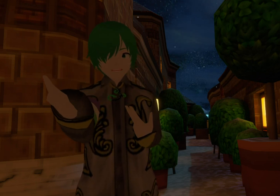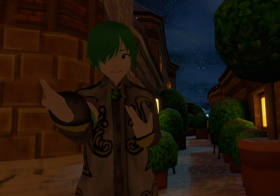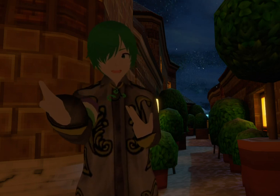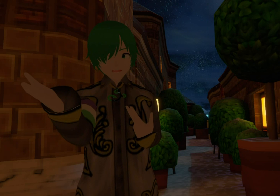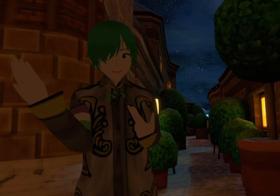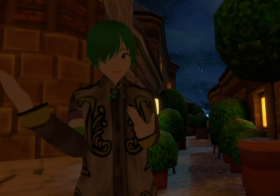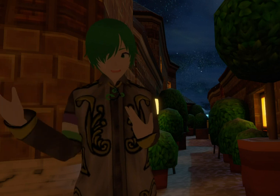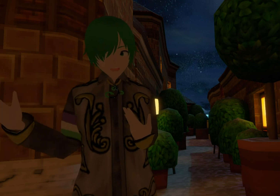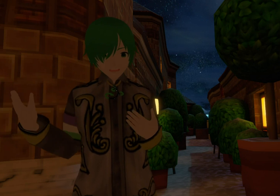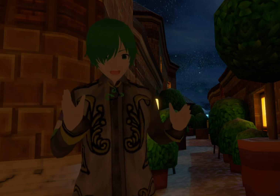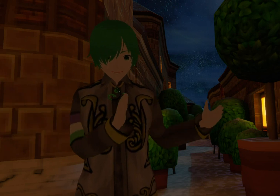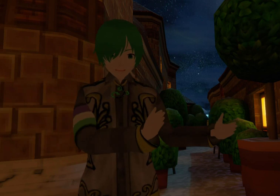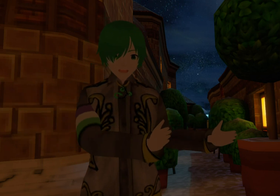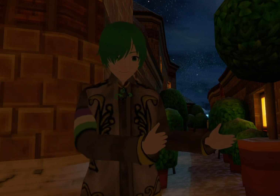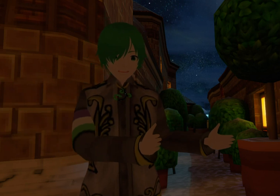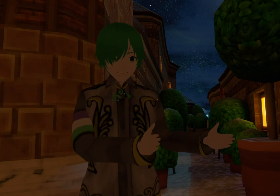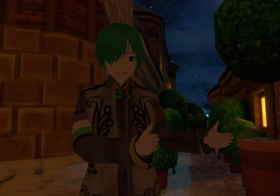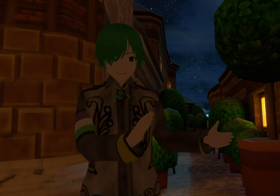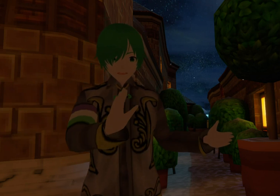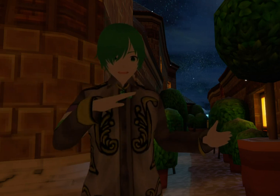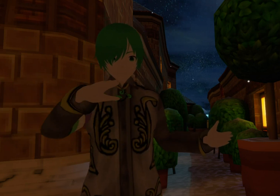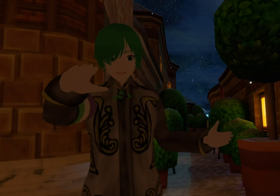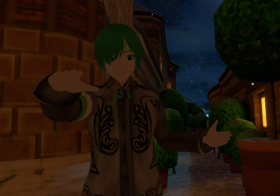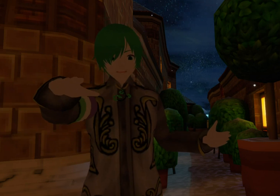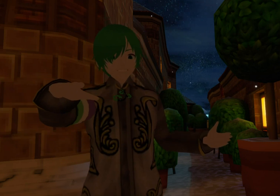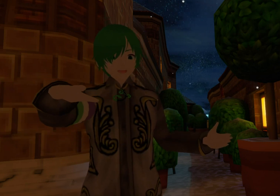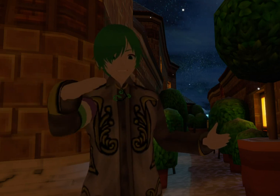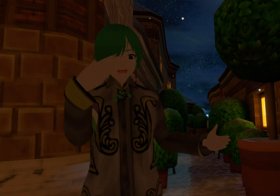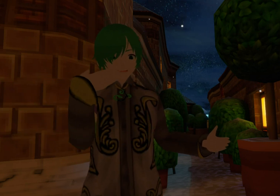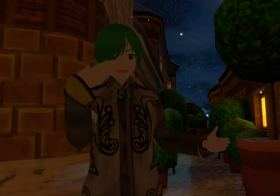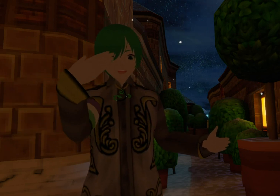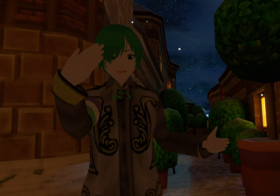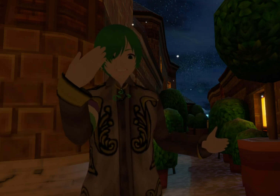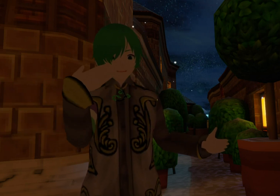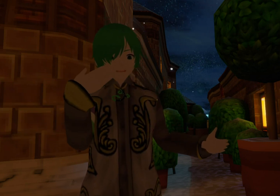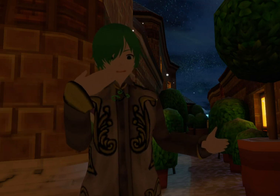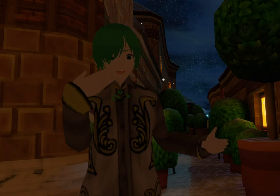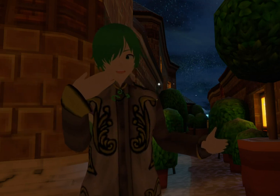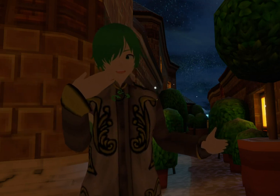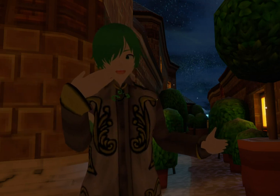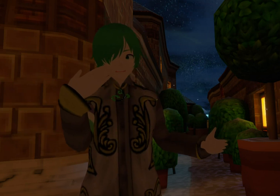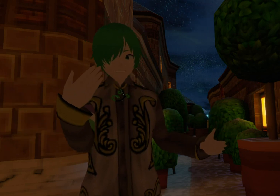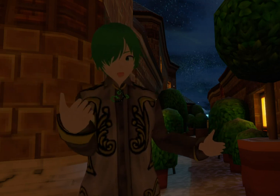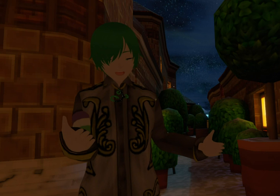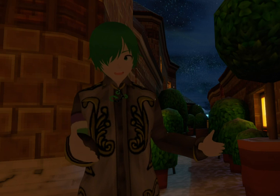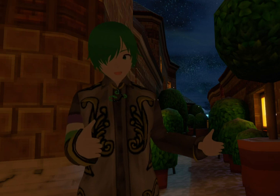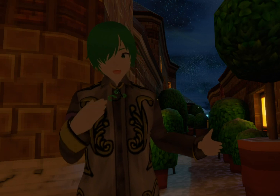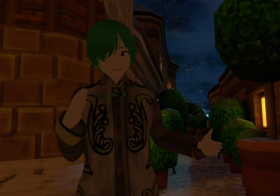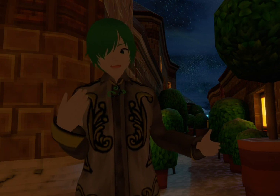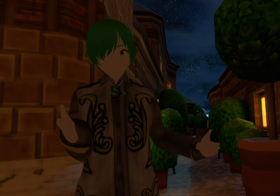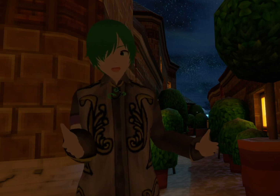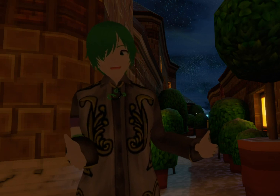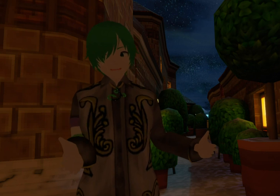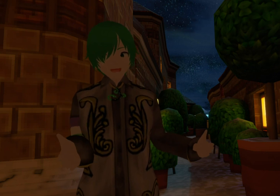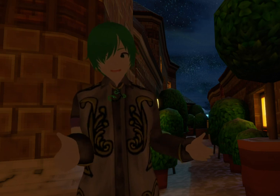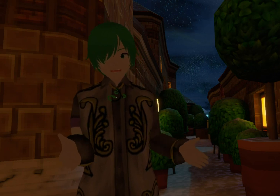the mirror where I have someone like next to me that's also signing, where it's easier to record, as well as having